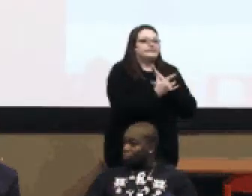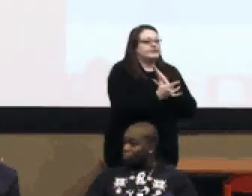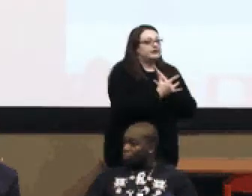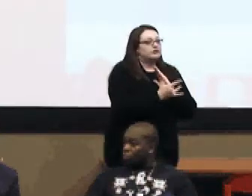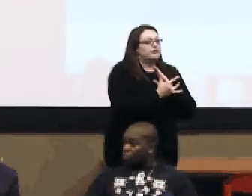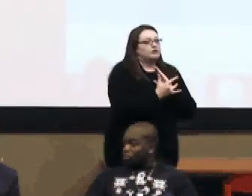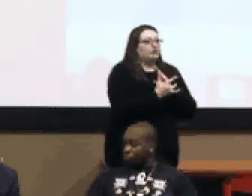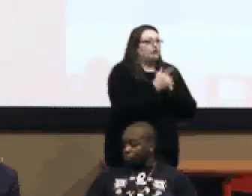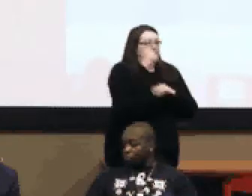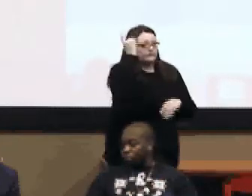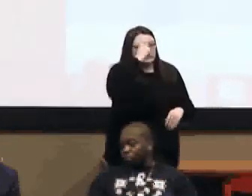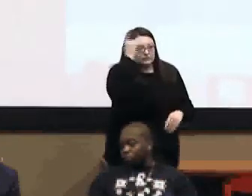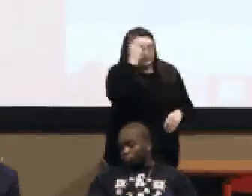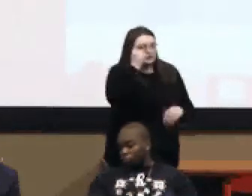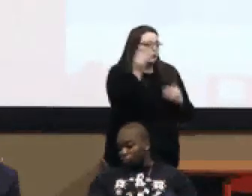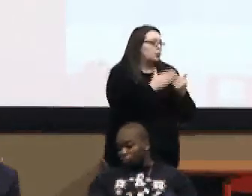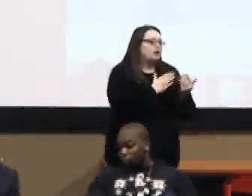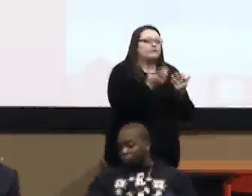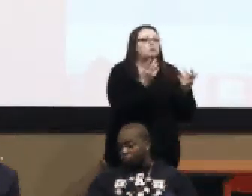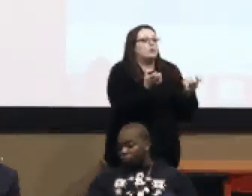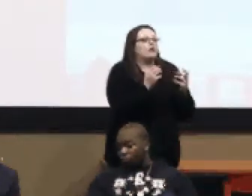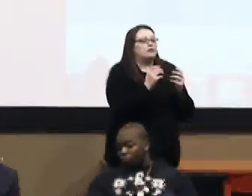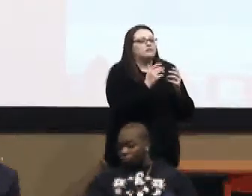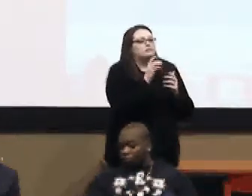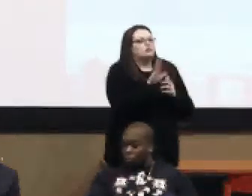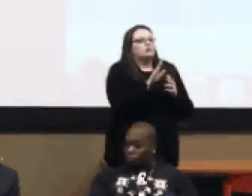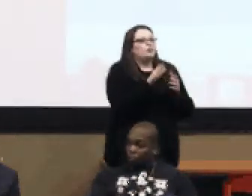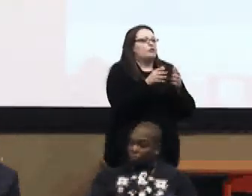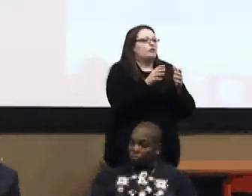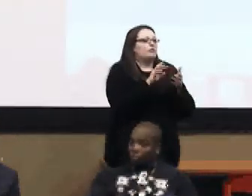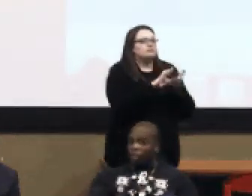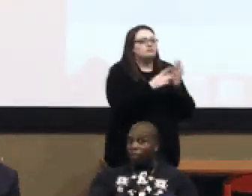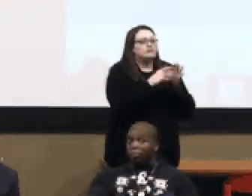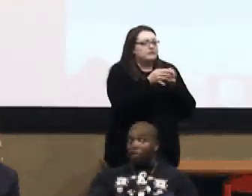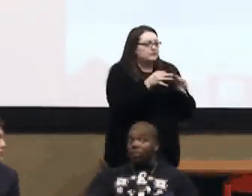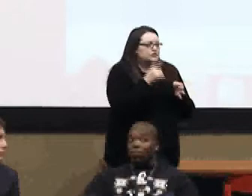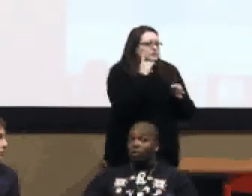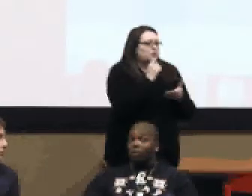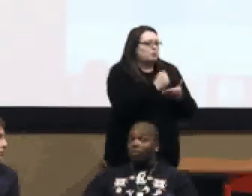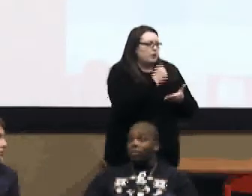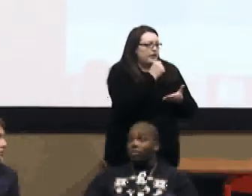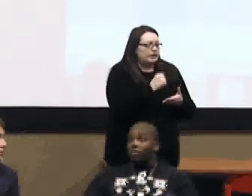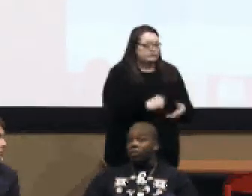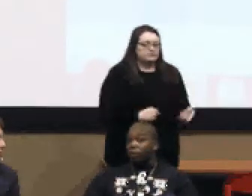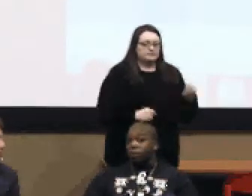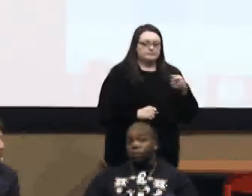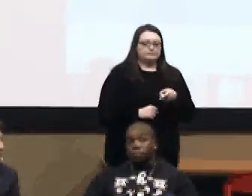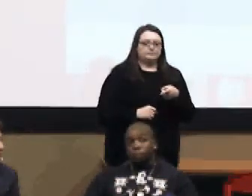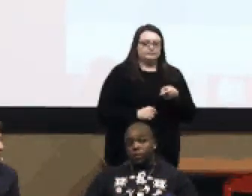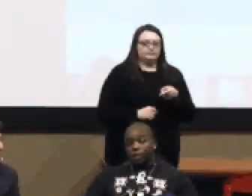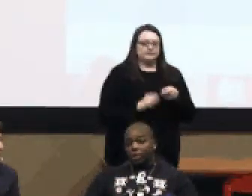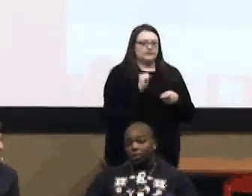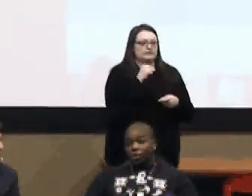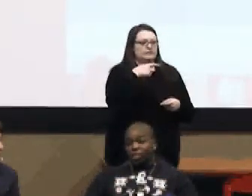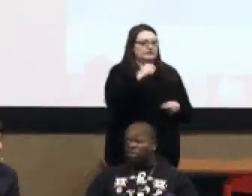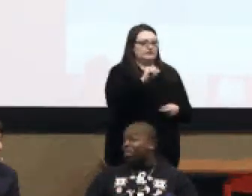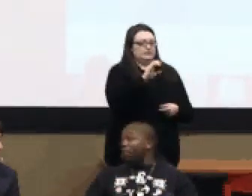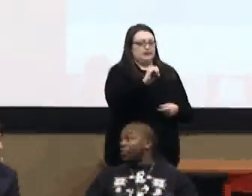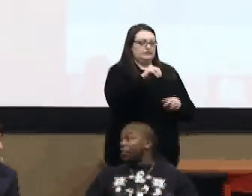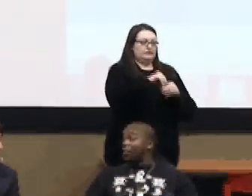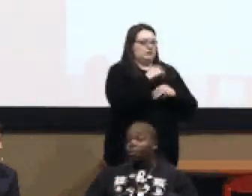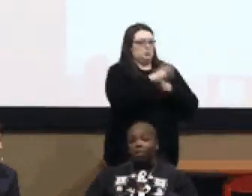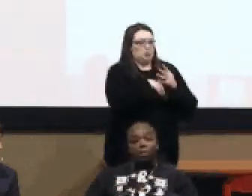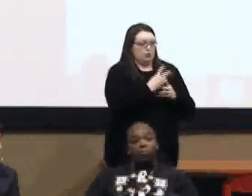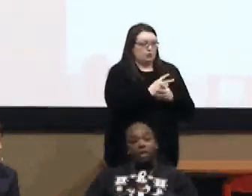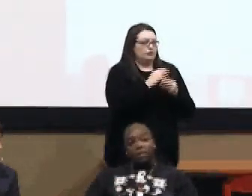technological, as philosophical as you want. How do you see it? It's your space in the world. It's the story you